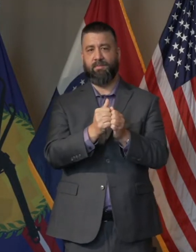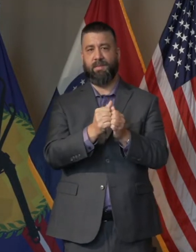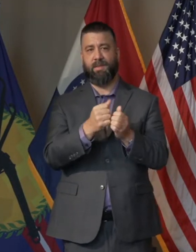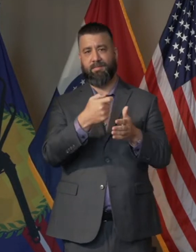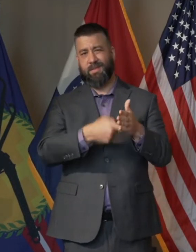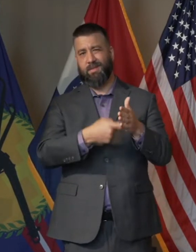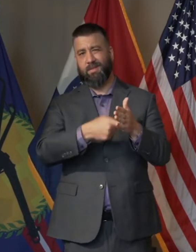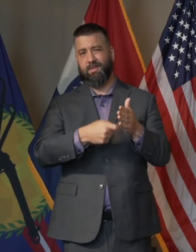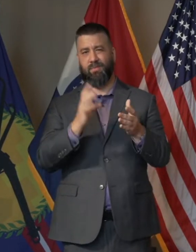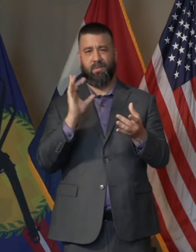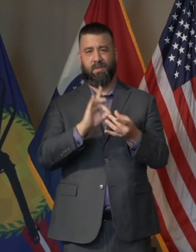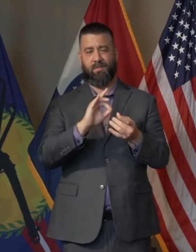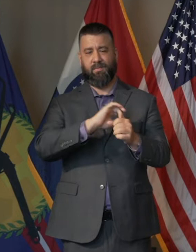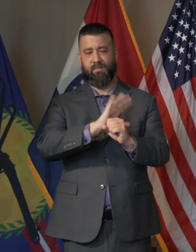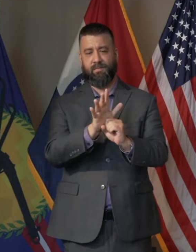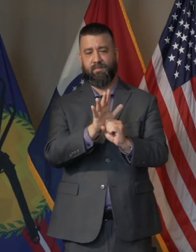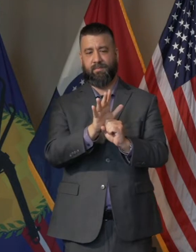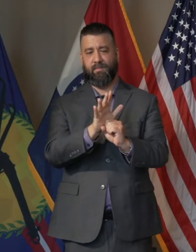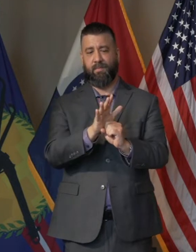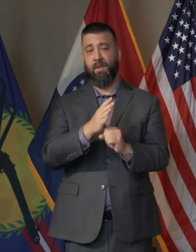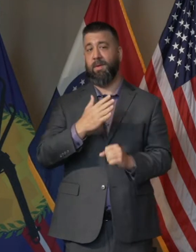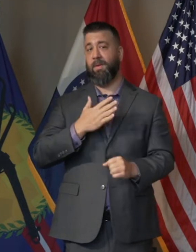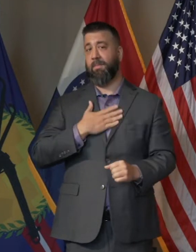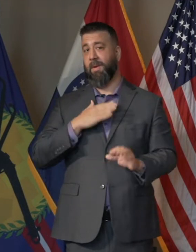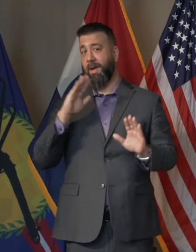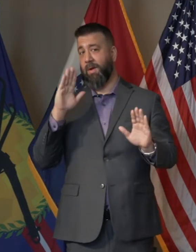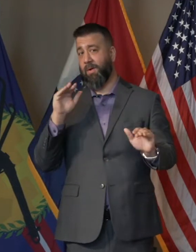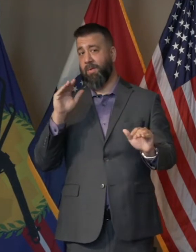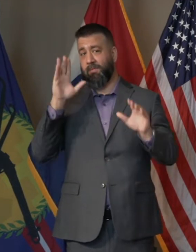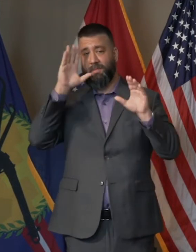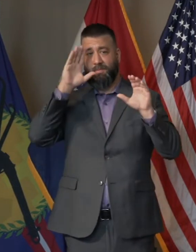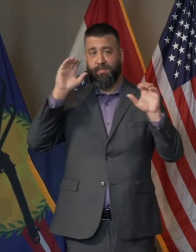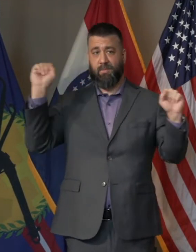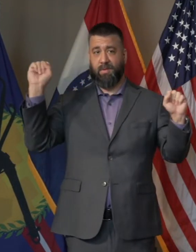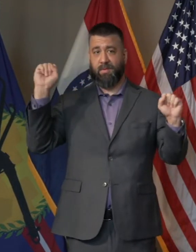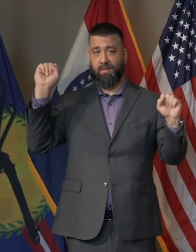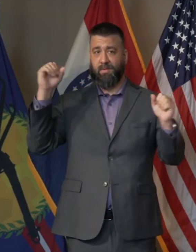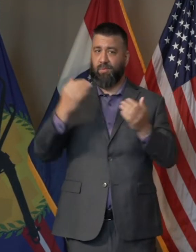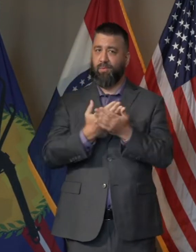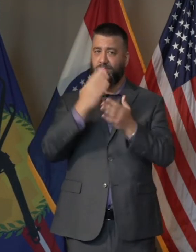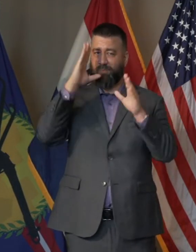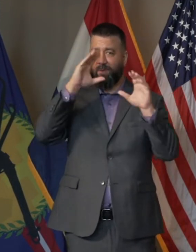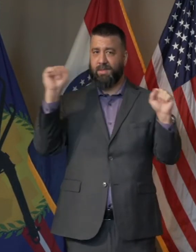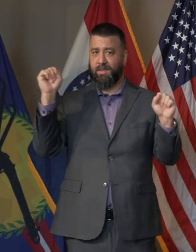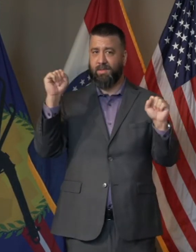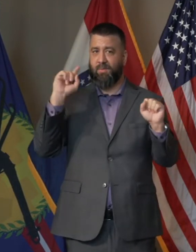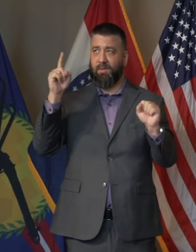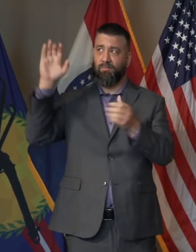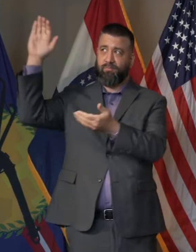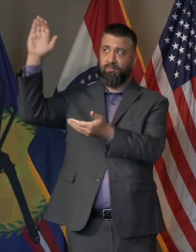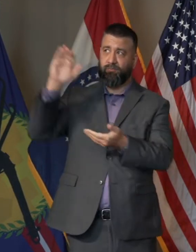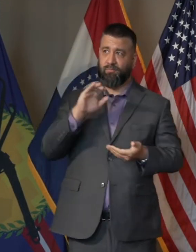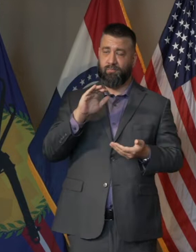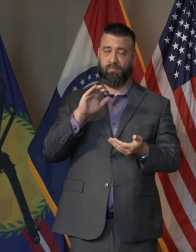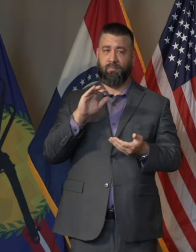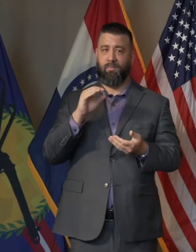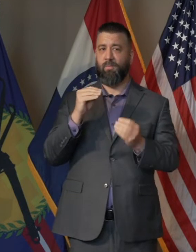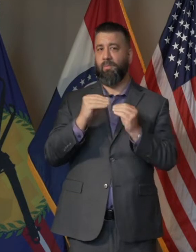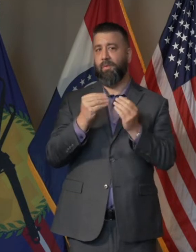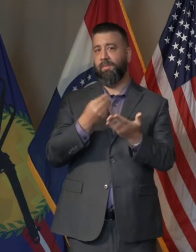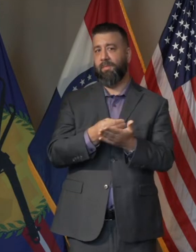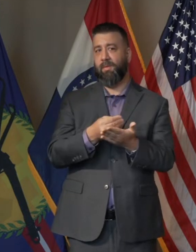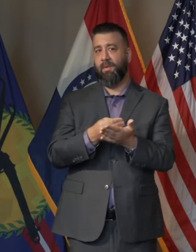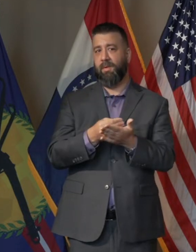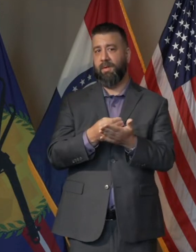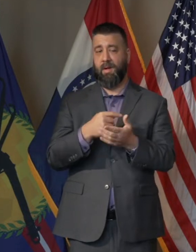It's my hope that the new administration in Washington will provide another federal stimulus package so we can continue to get money out into our